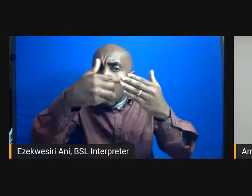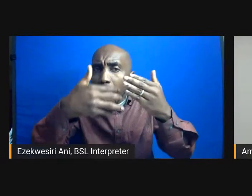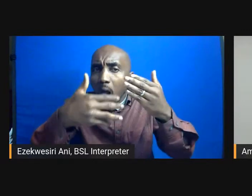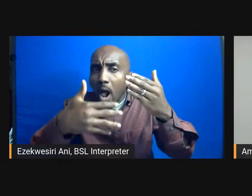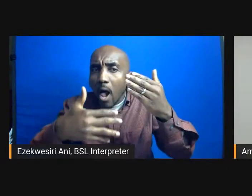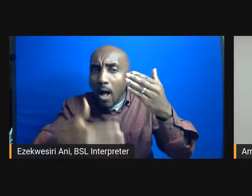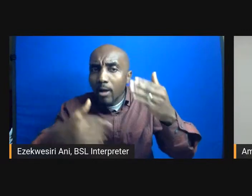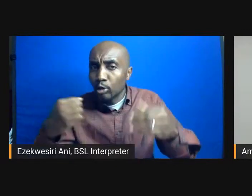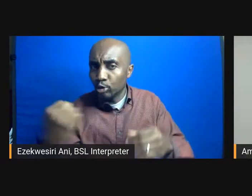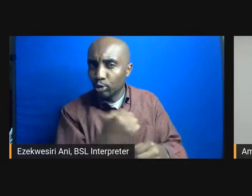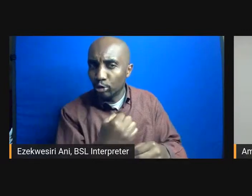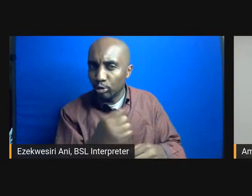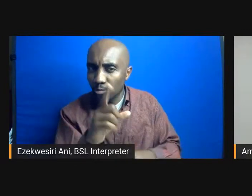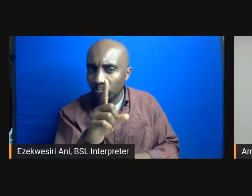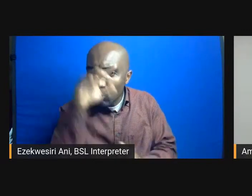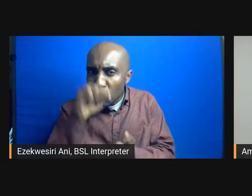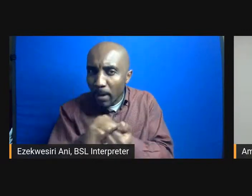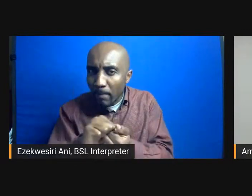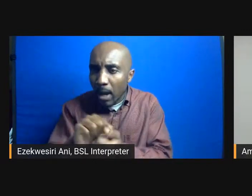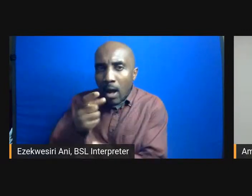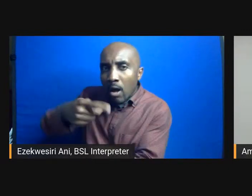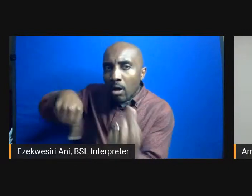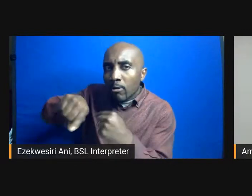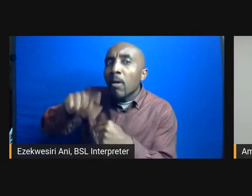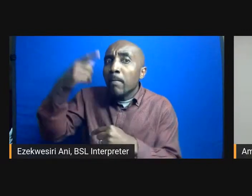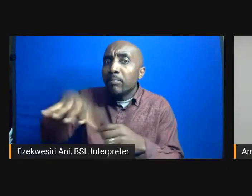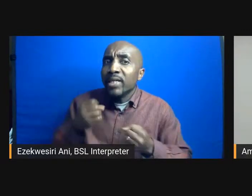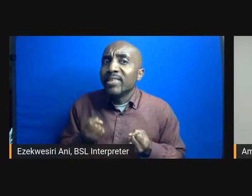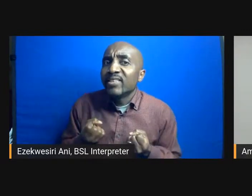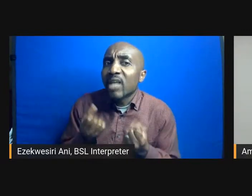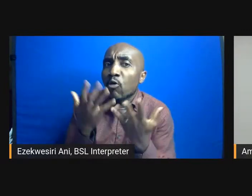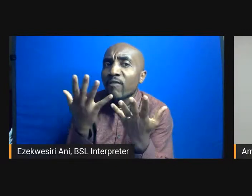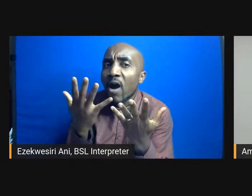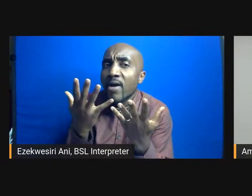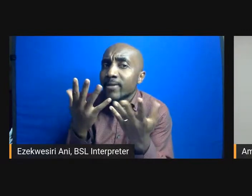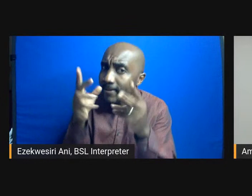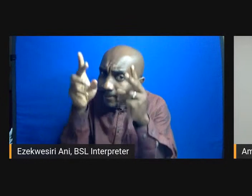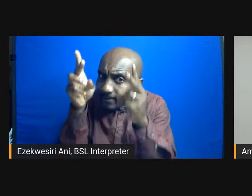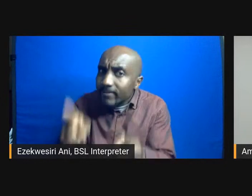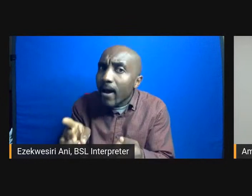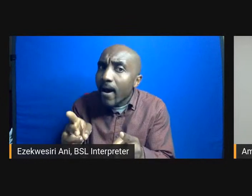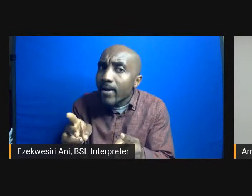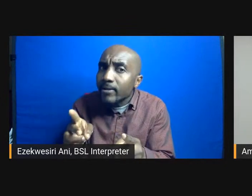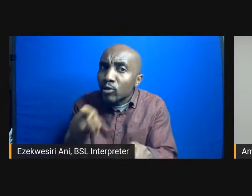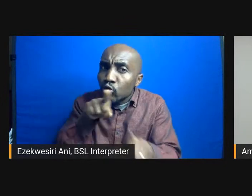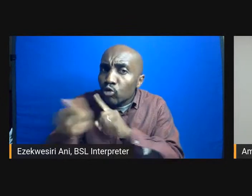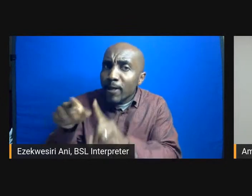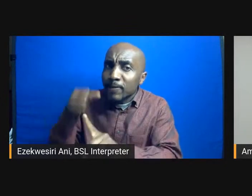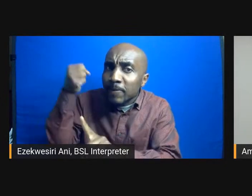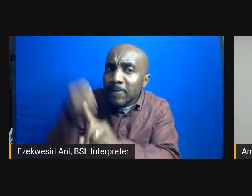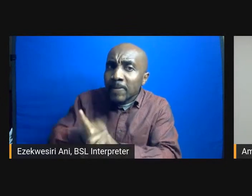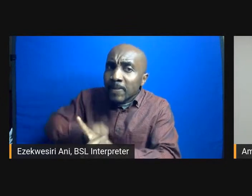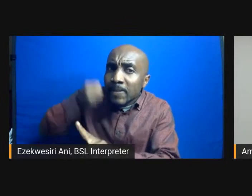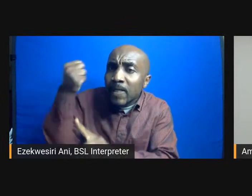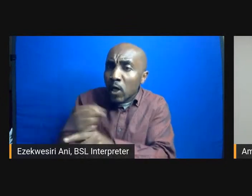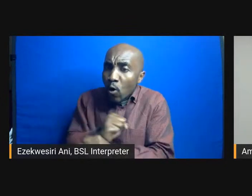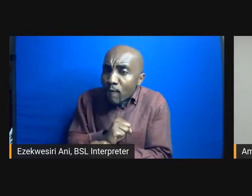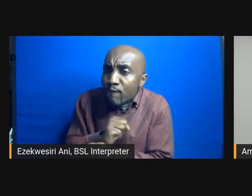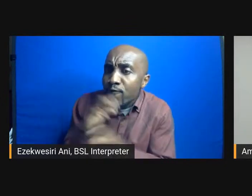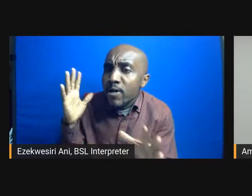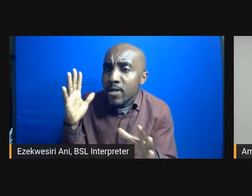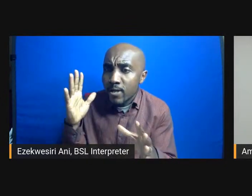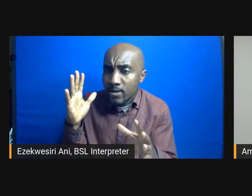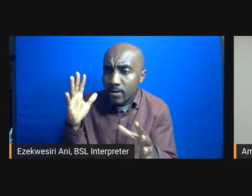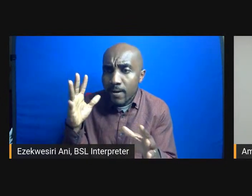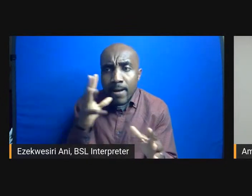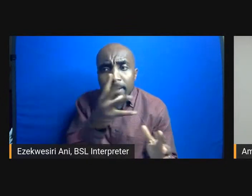lest we forget their sacrifice, died trying to pave the way to freedom. Names, some